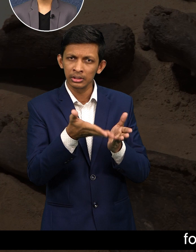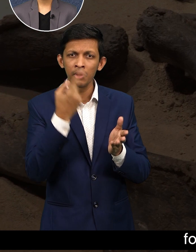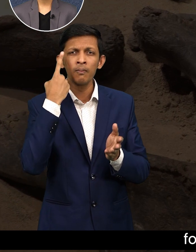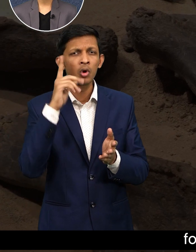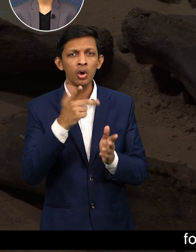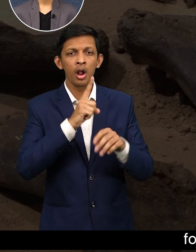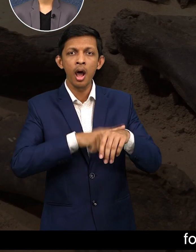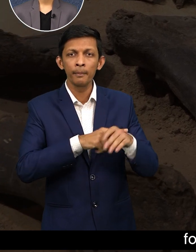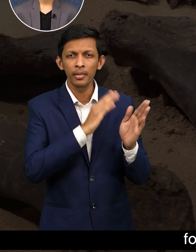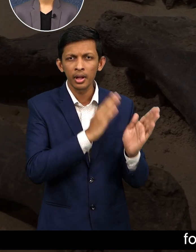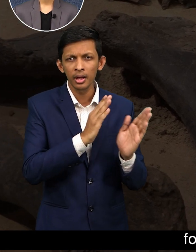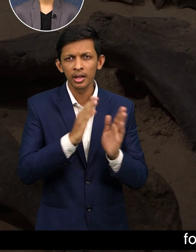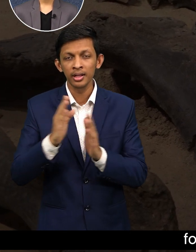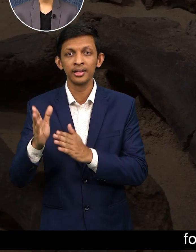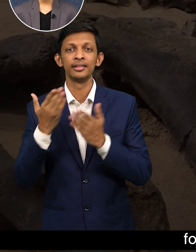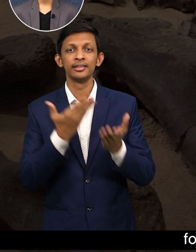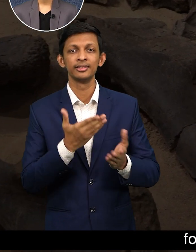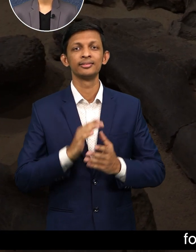time.